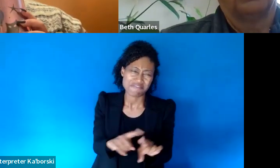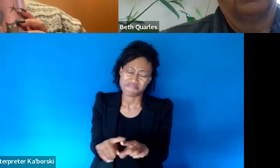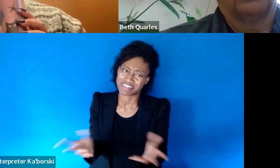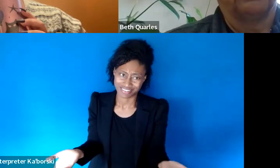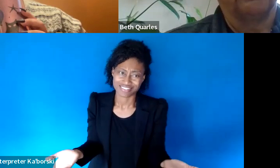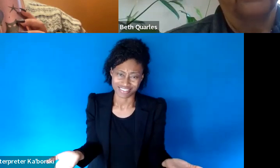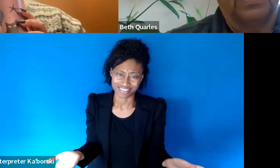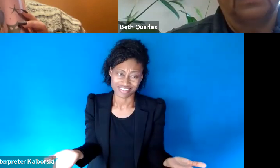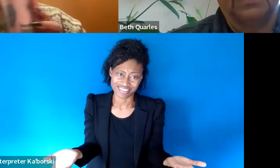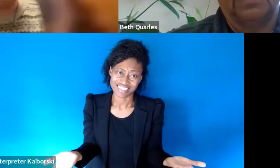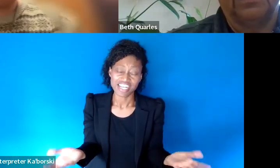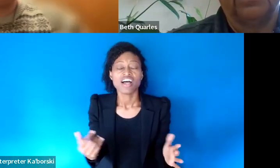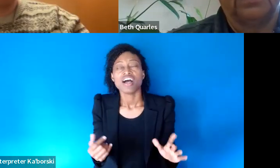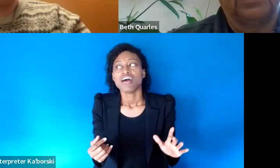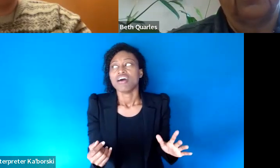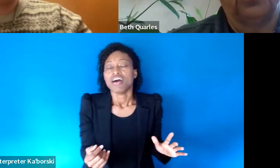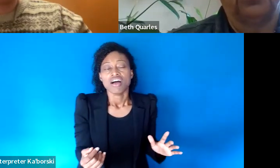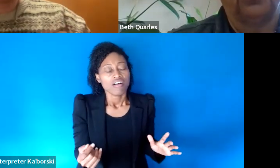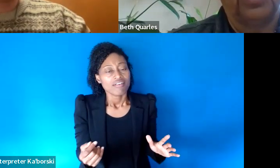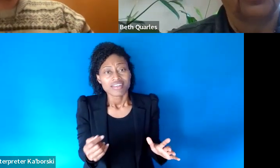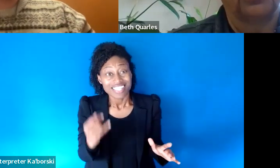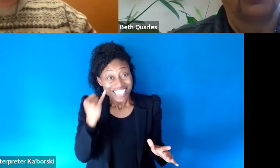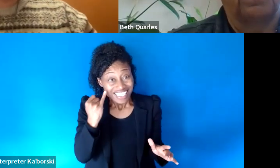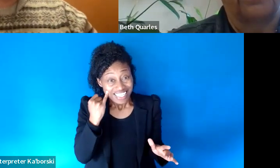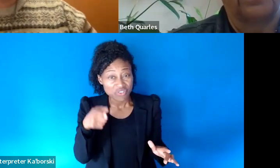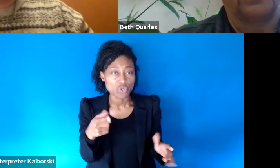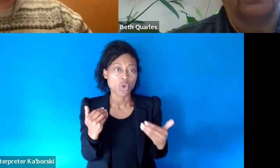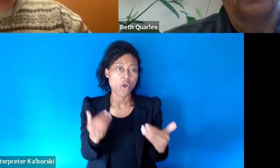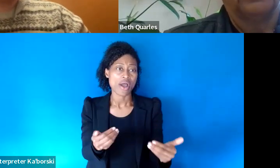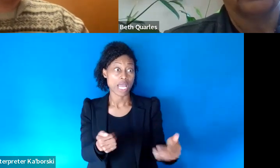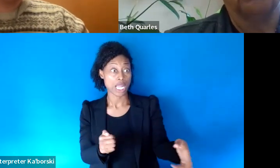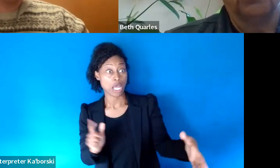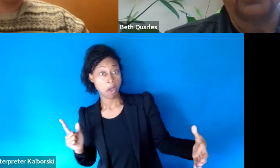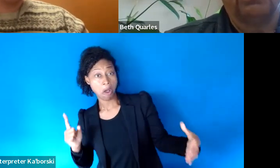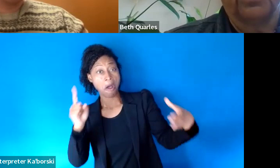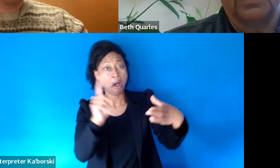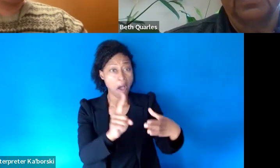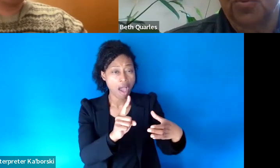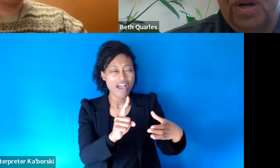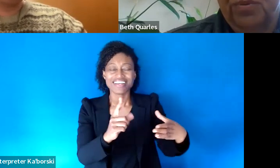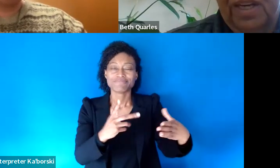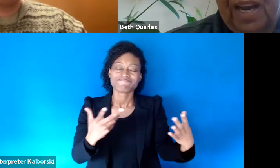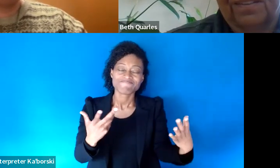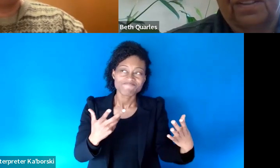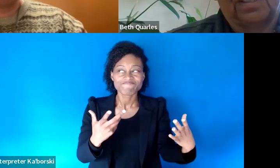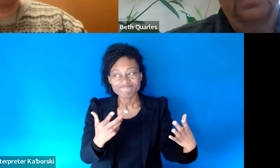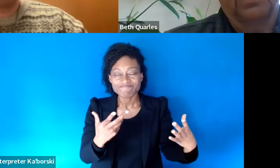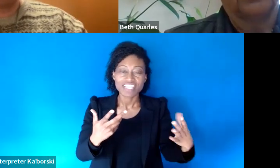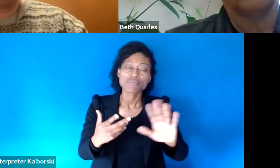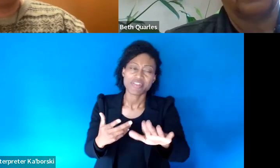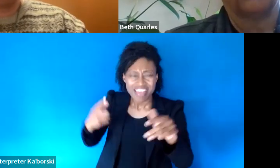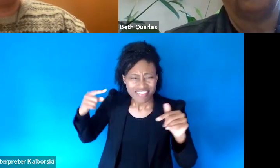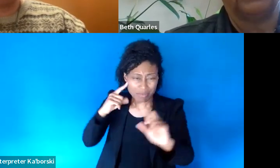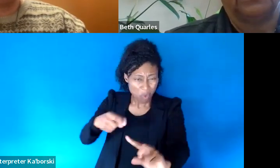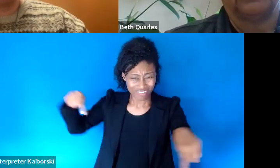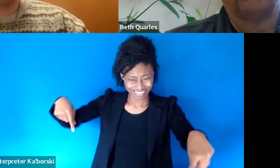So, and even if you went to the group, I think it's most important. This is why we're having this,